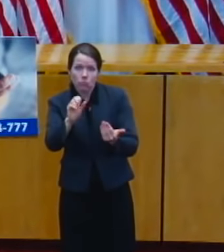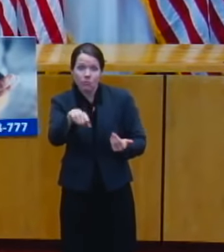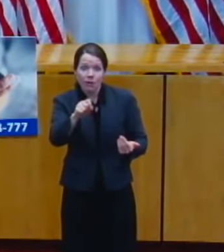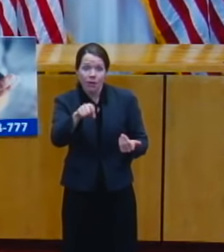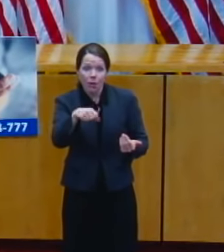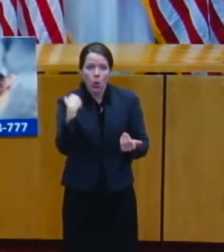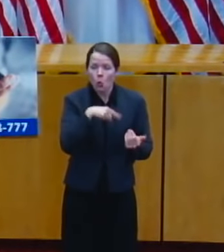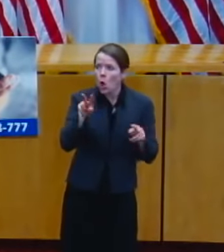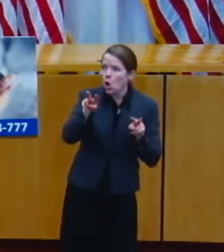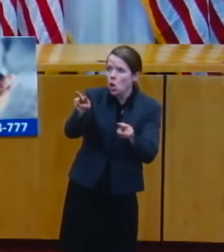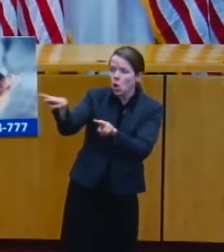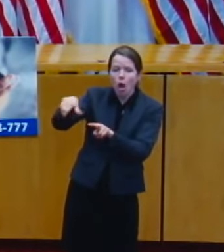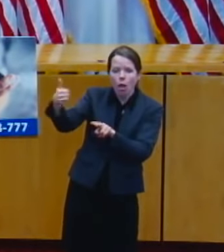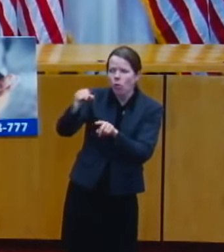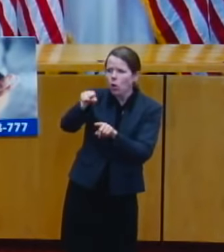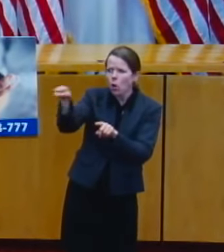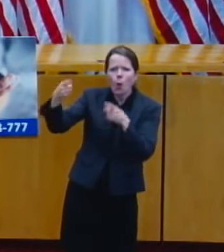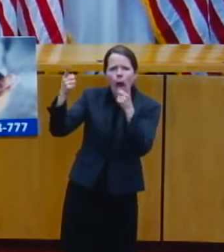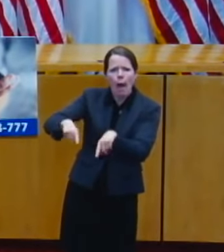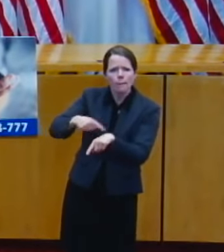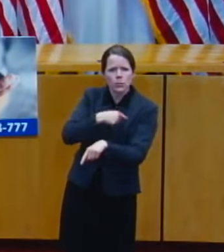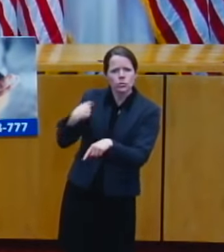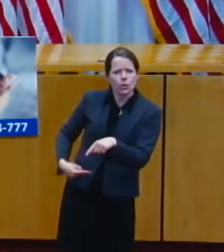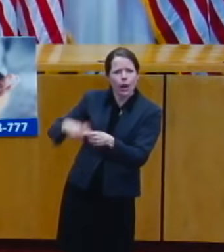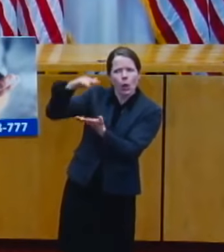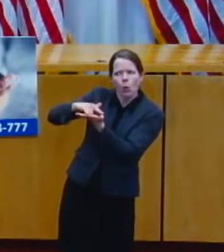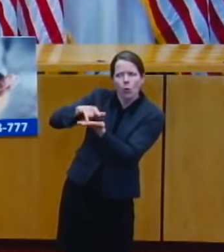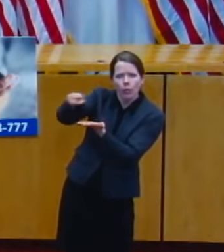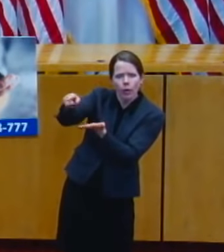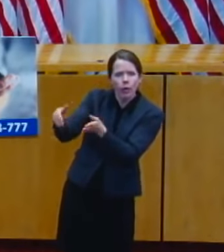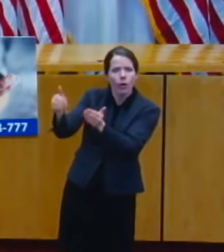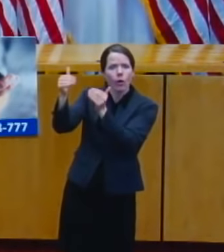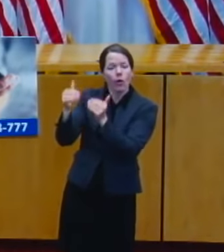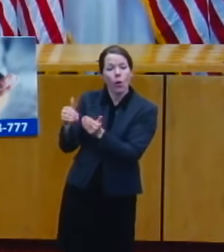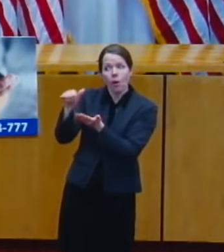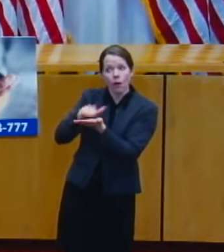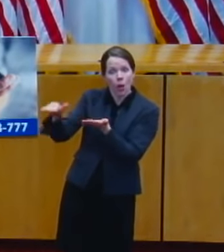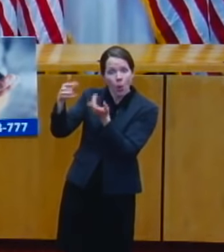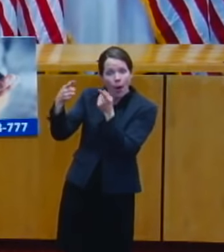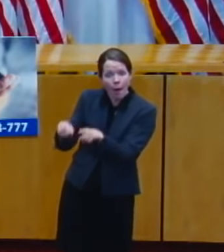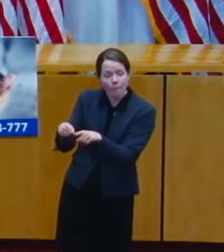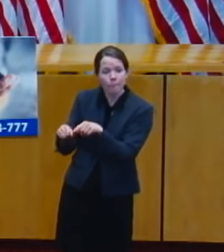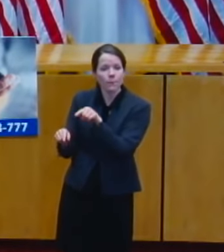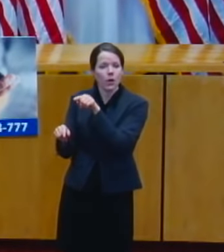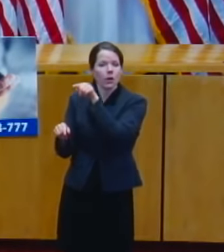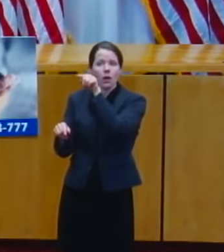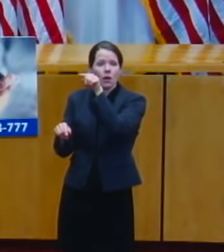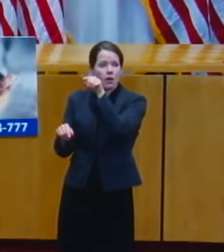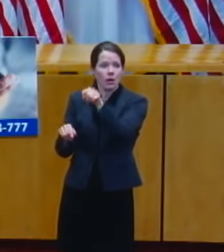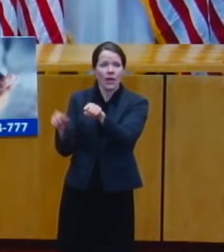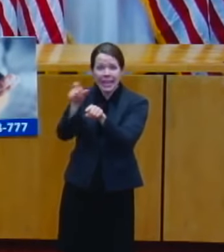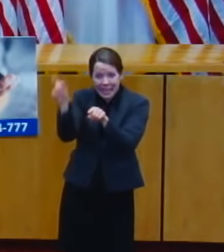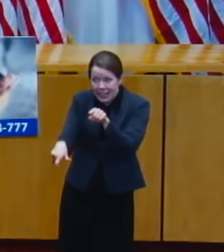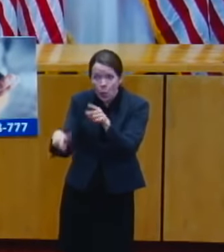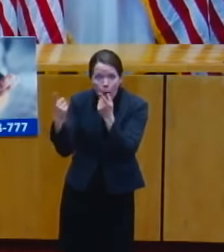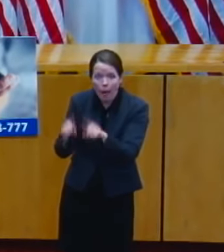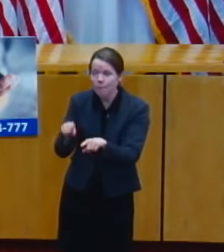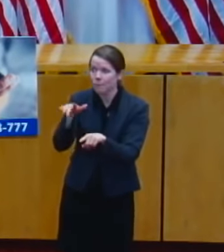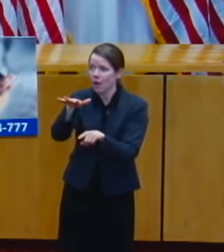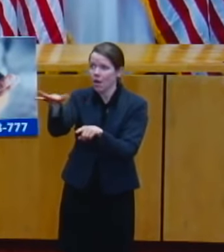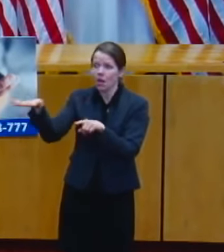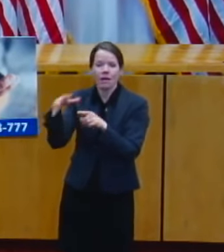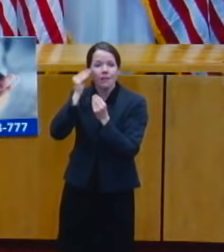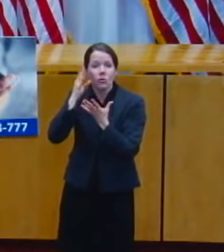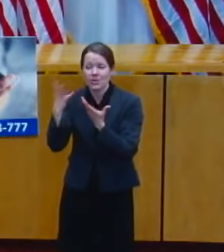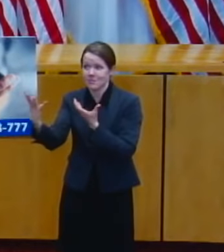what we've seen in Wuhan, what we saw in Lombardy, and what we see in New York, and incorporate it into our own modeling,